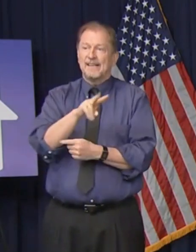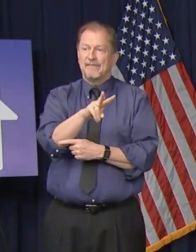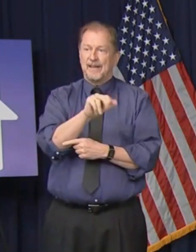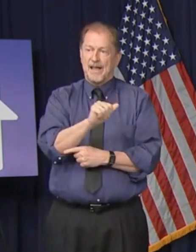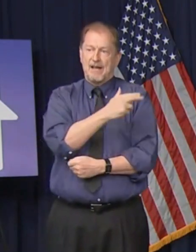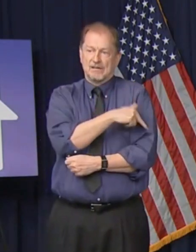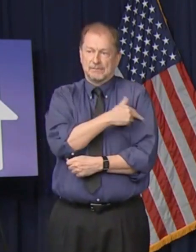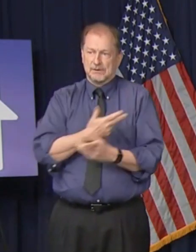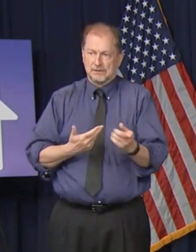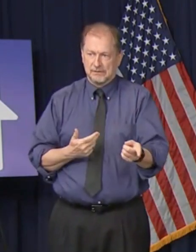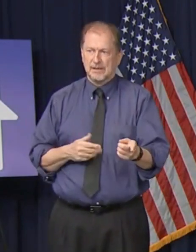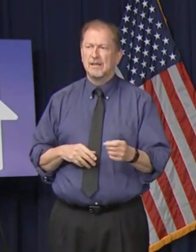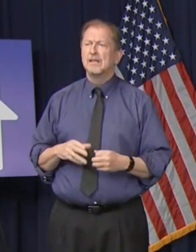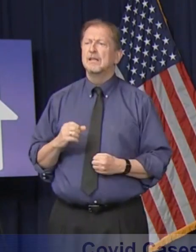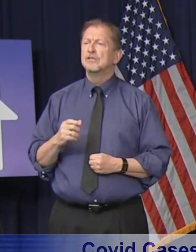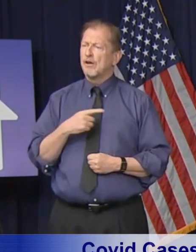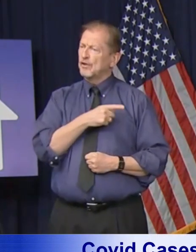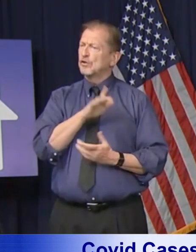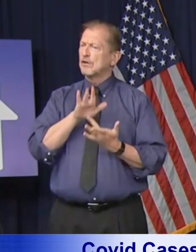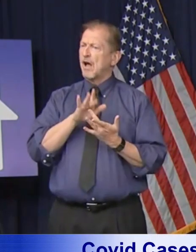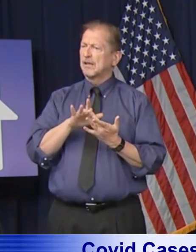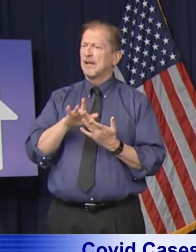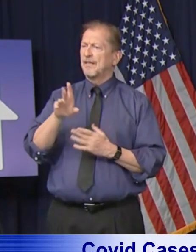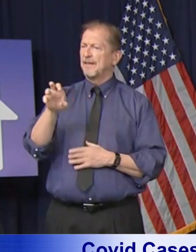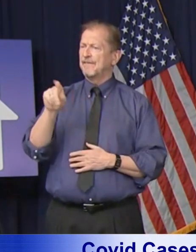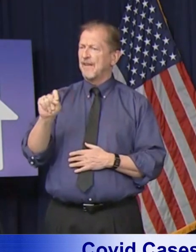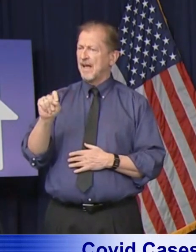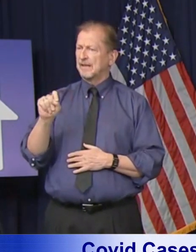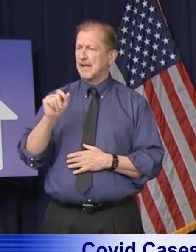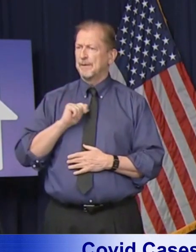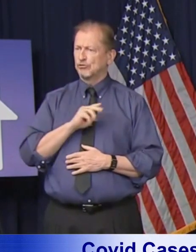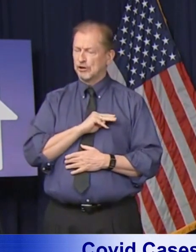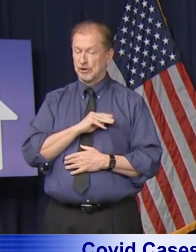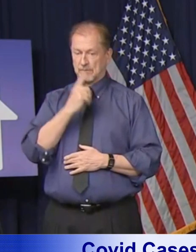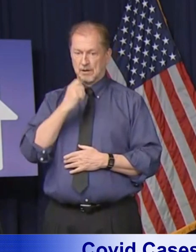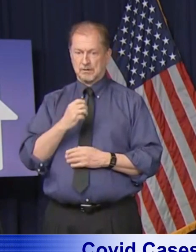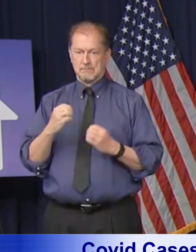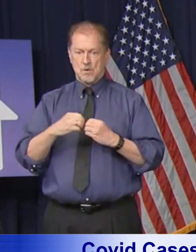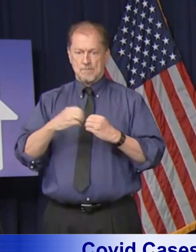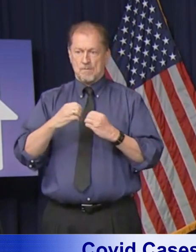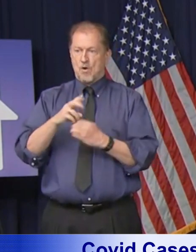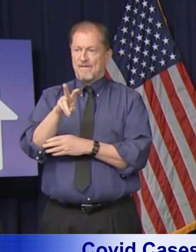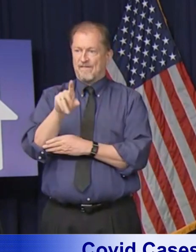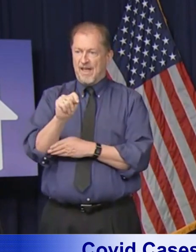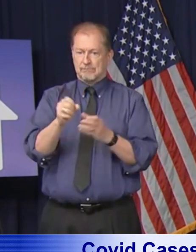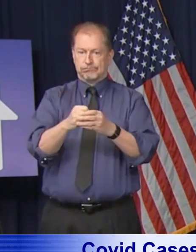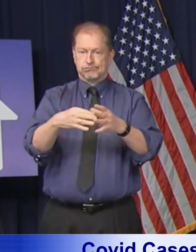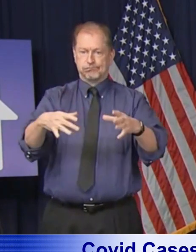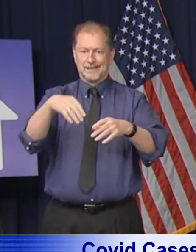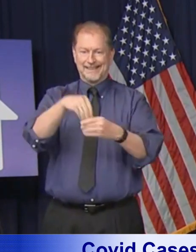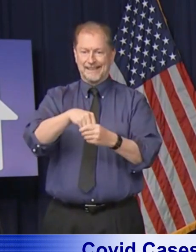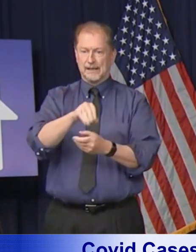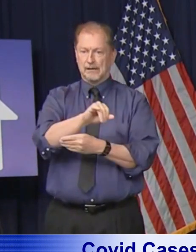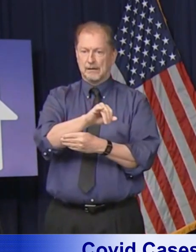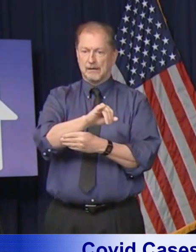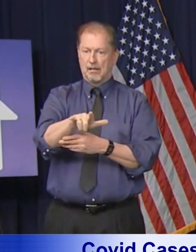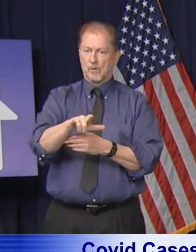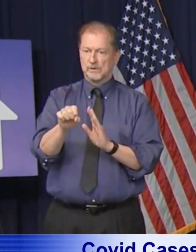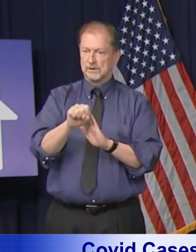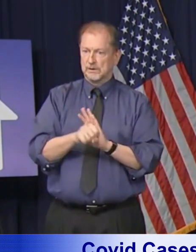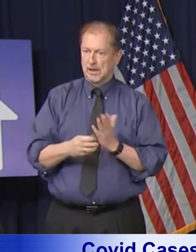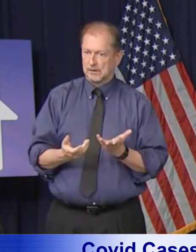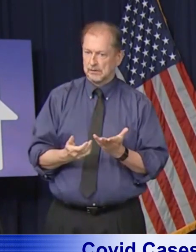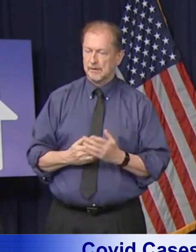Veterans Administration regarding the growing number of cases at their facilities in our state? Is there anything the state can do? I